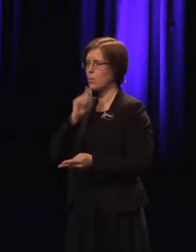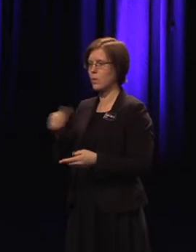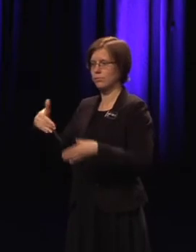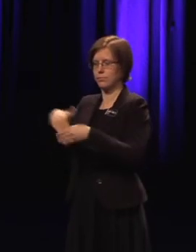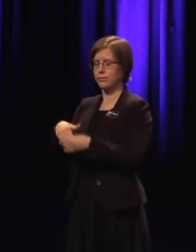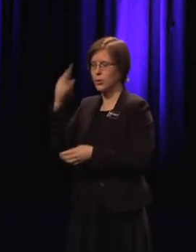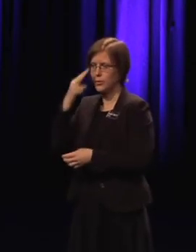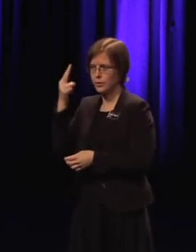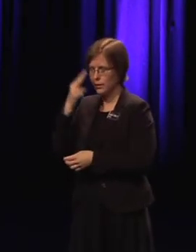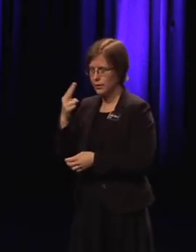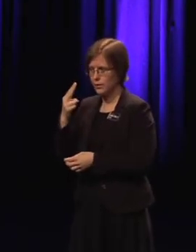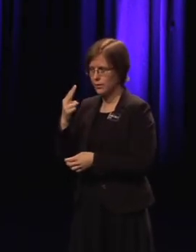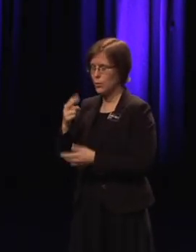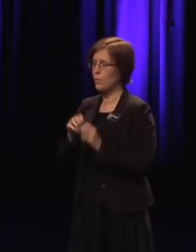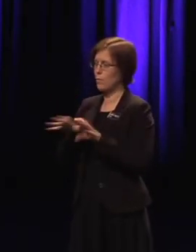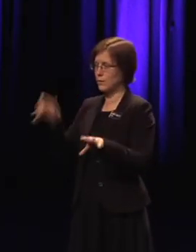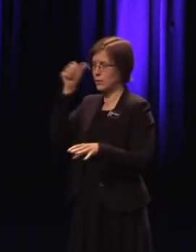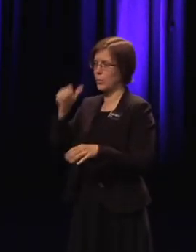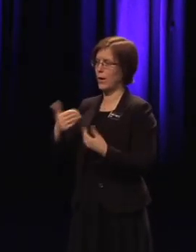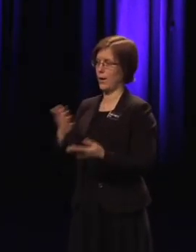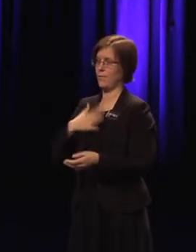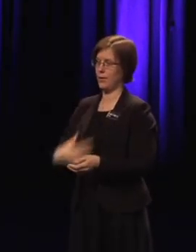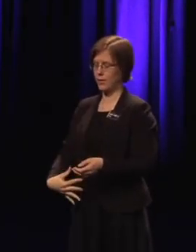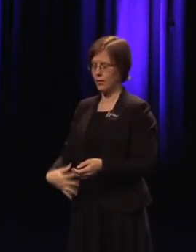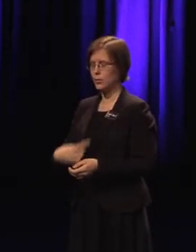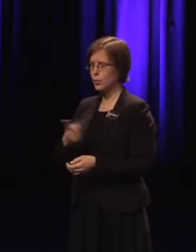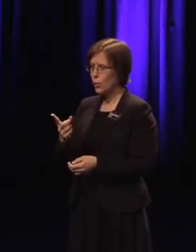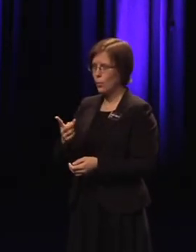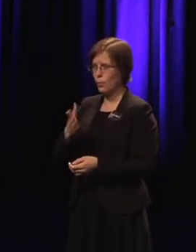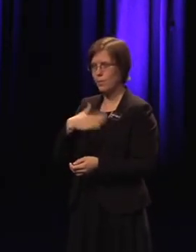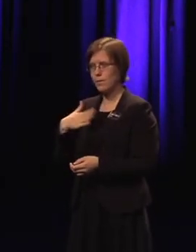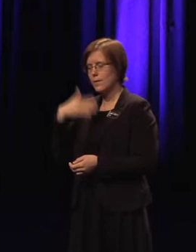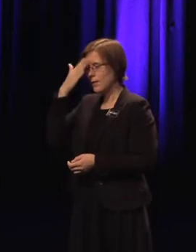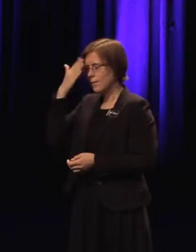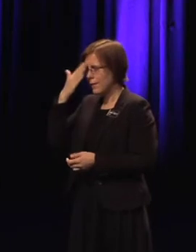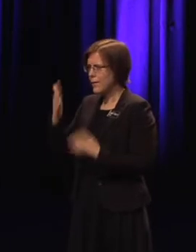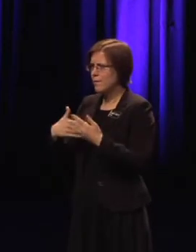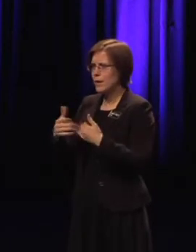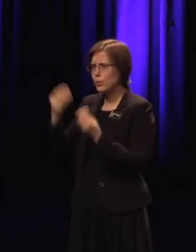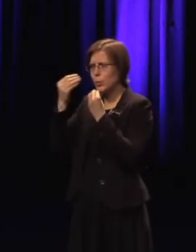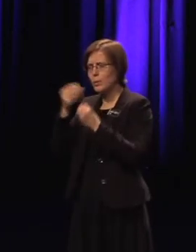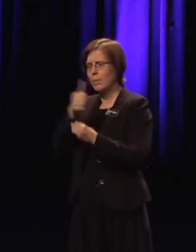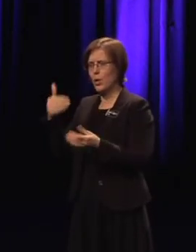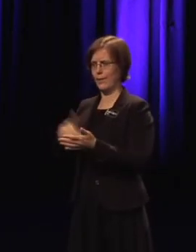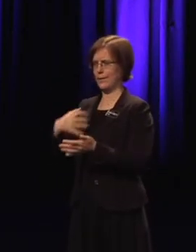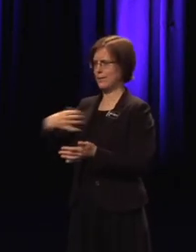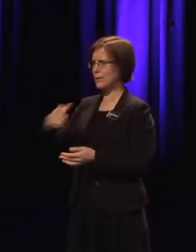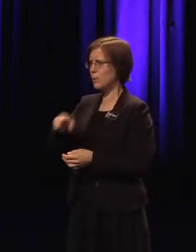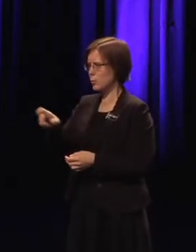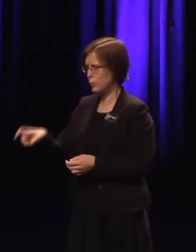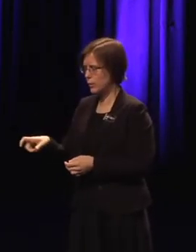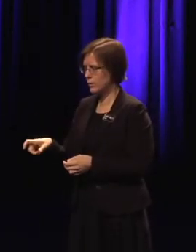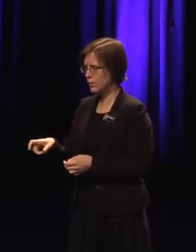students. And so they demanded to know whether education was only for the rich, and their posters